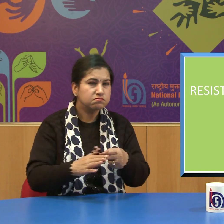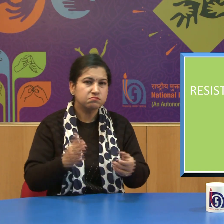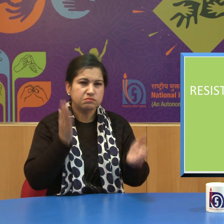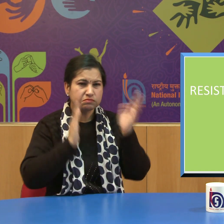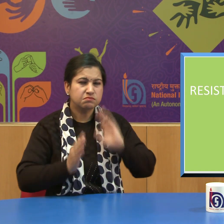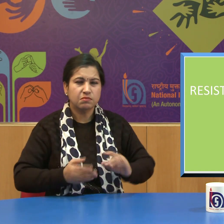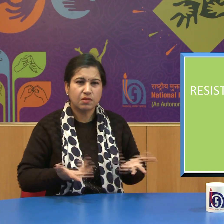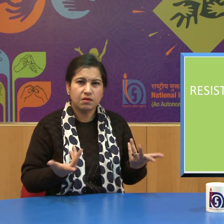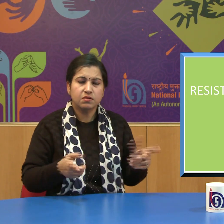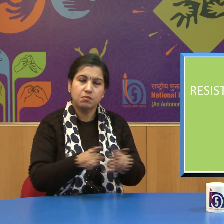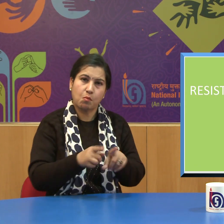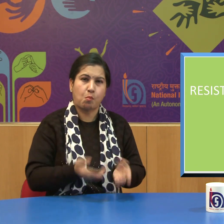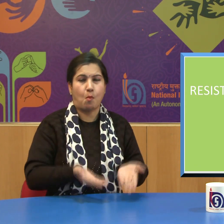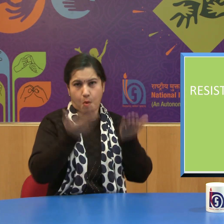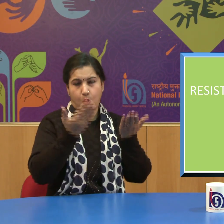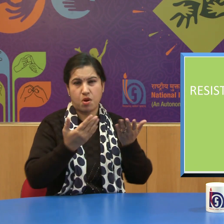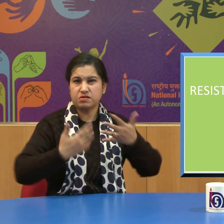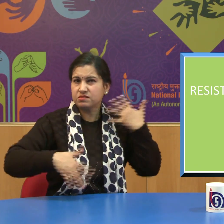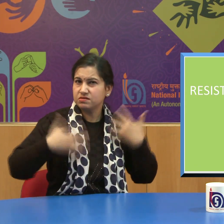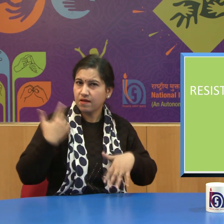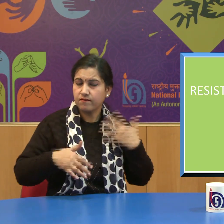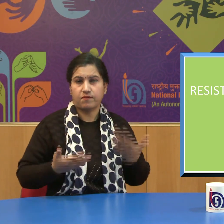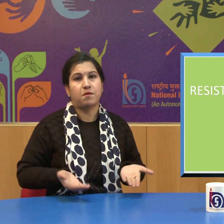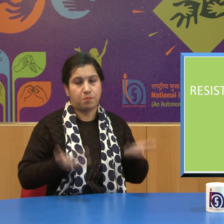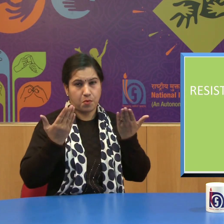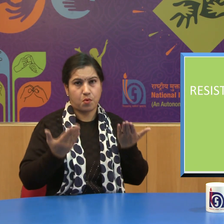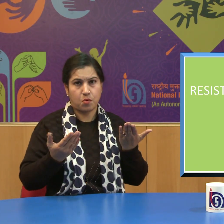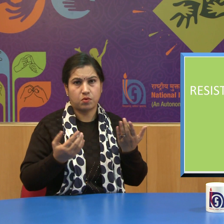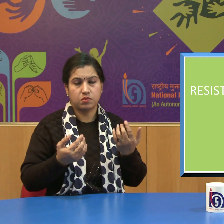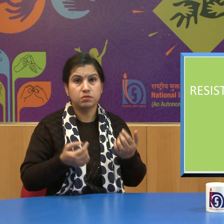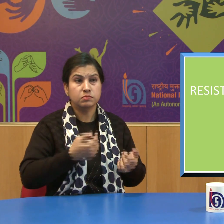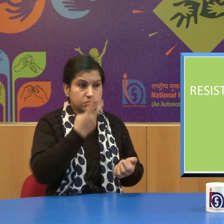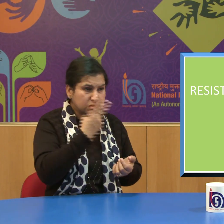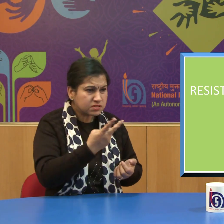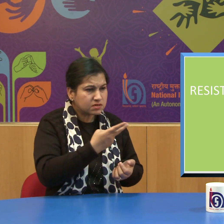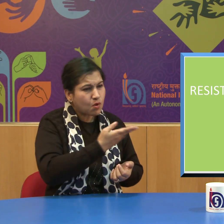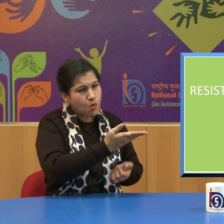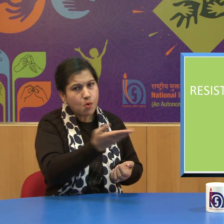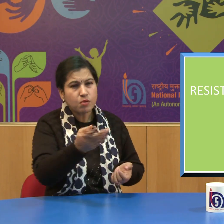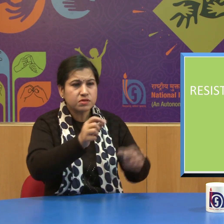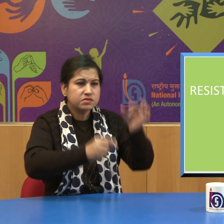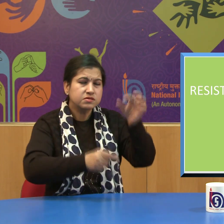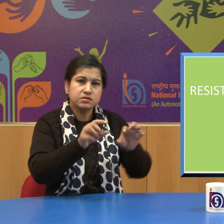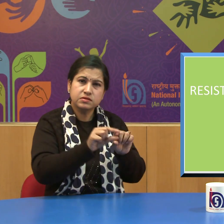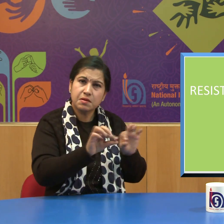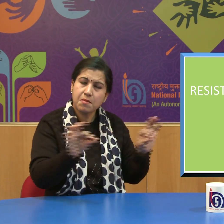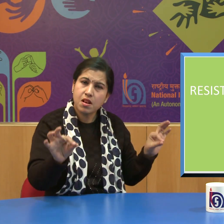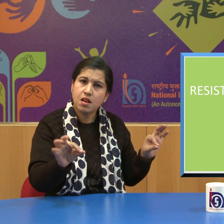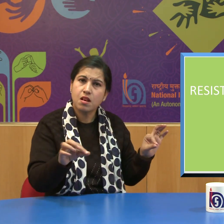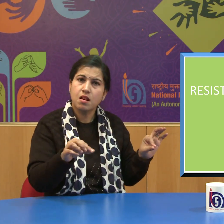As we see that in all these movements, the common people who were exploited attacked